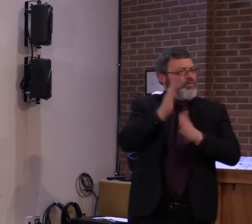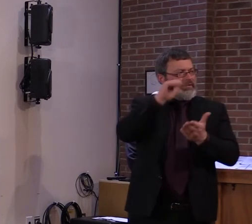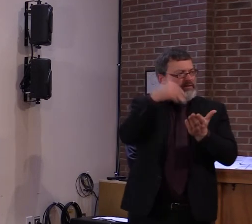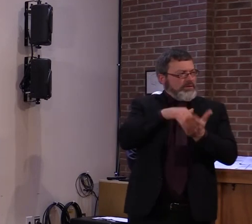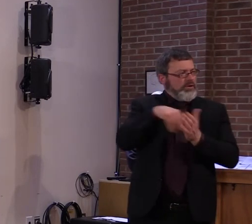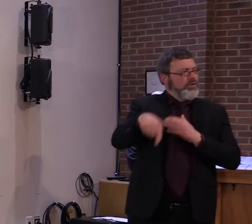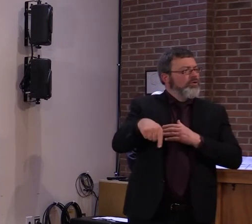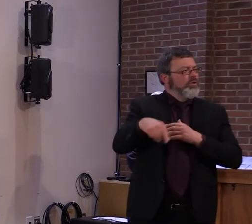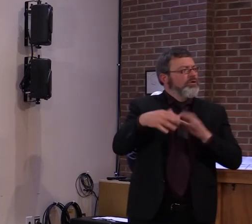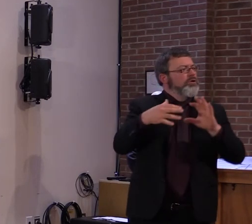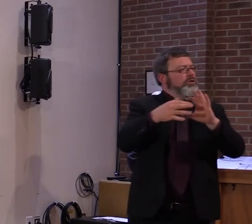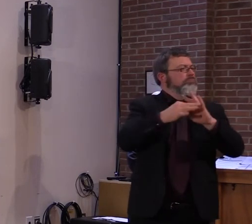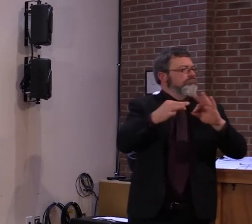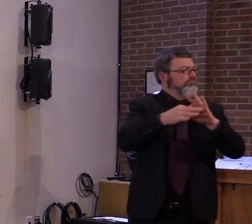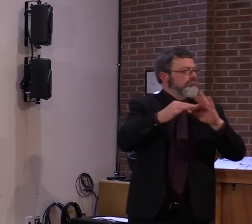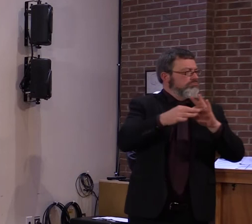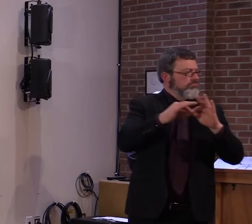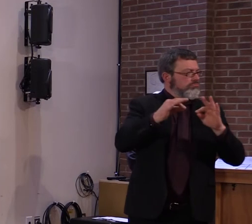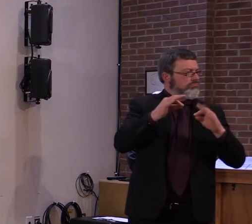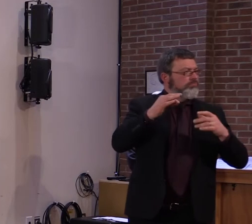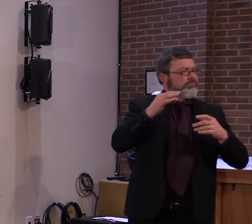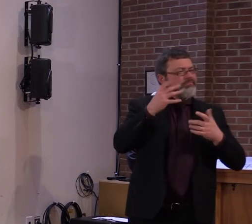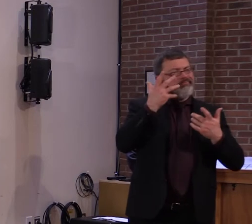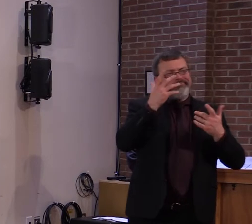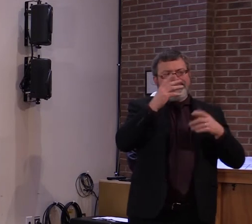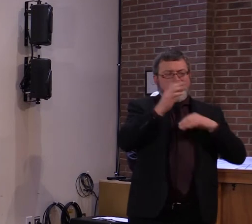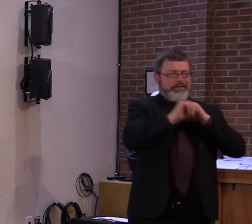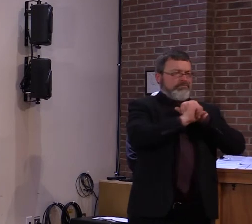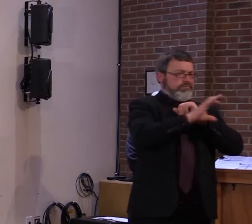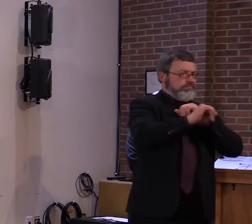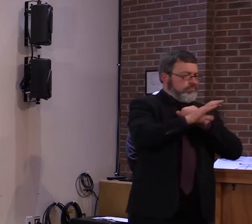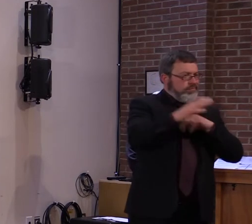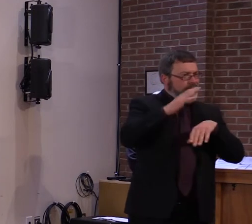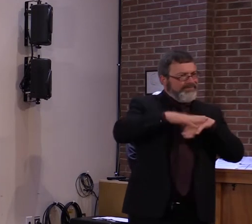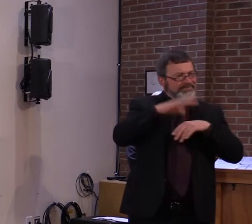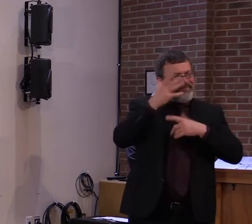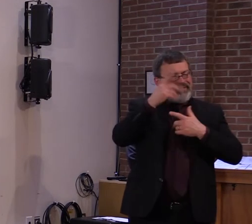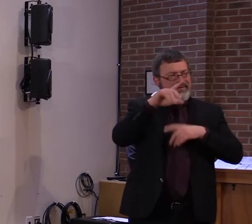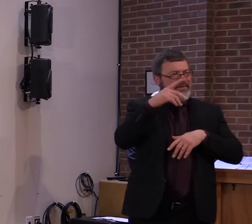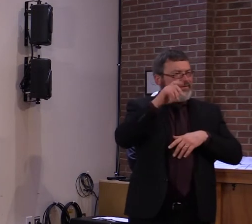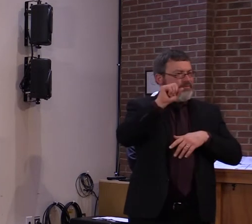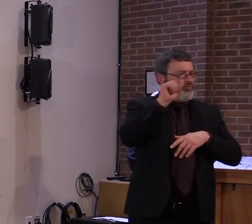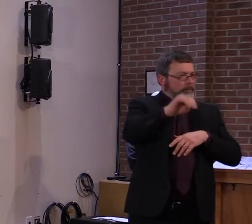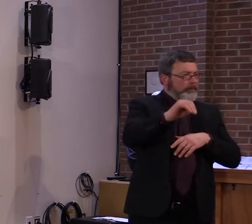outreach. I'd be happy to provide you with sort of an itemized list if that's helpful.